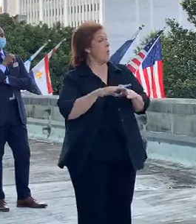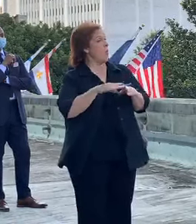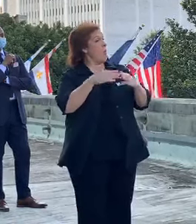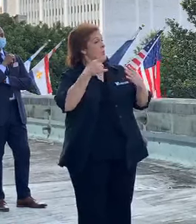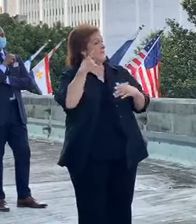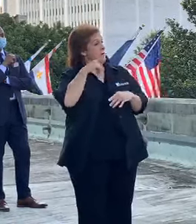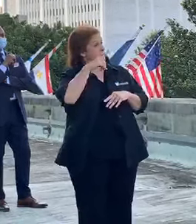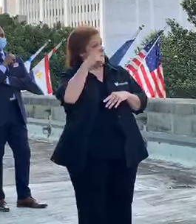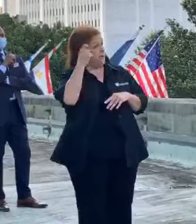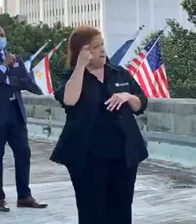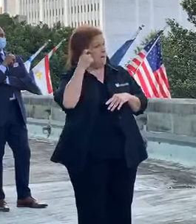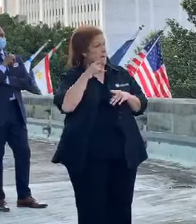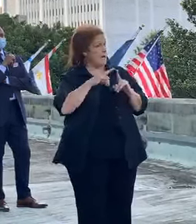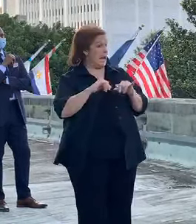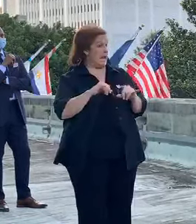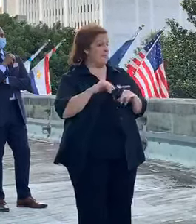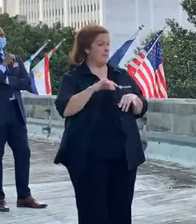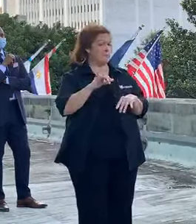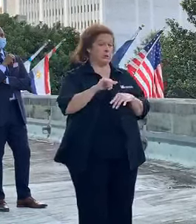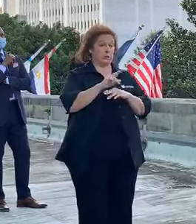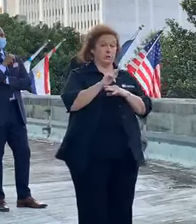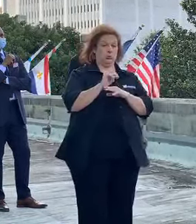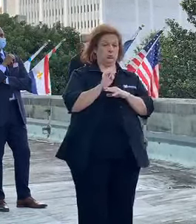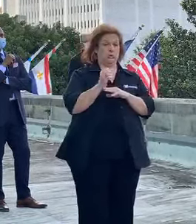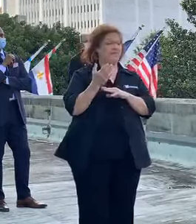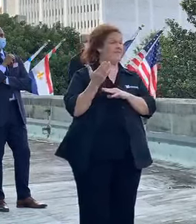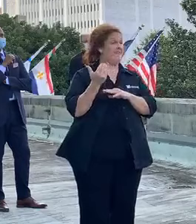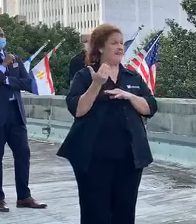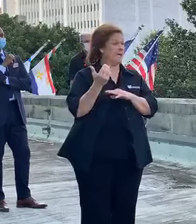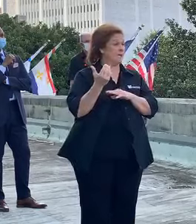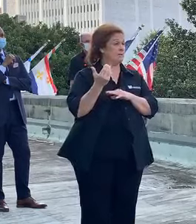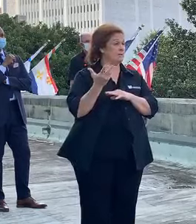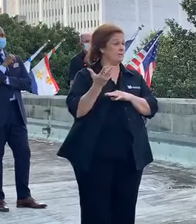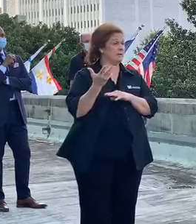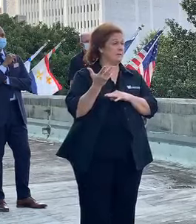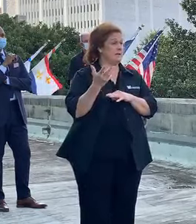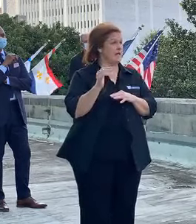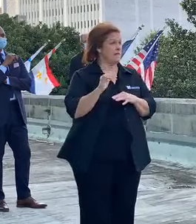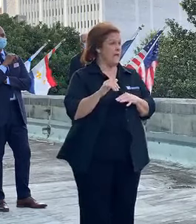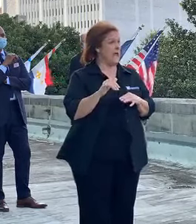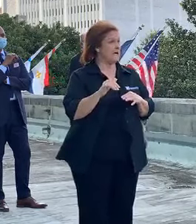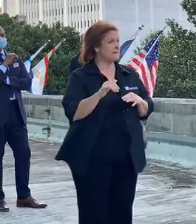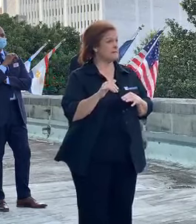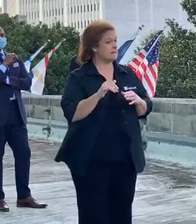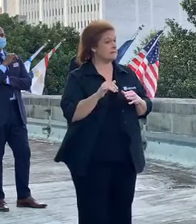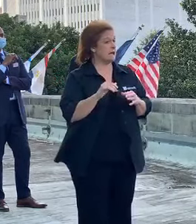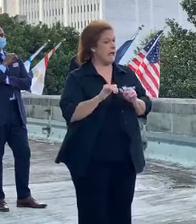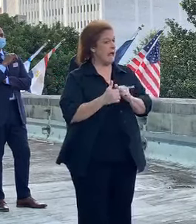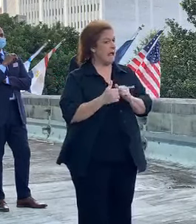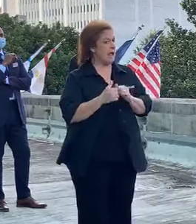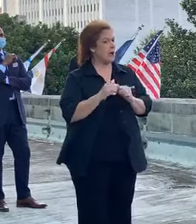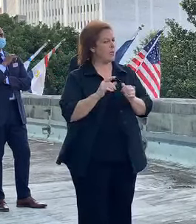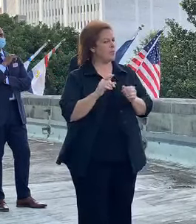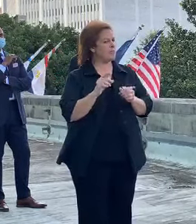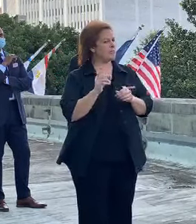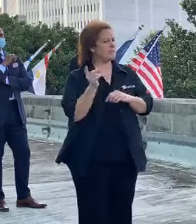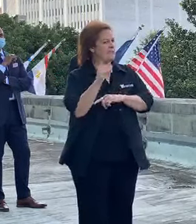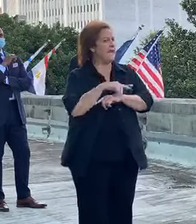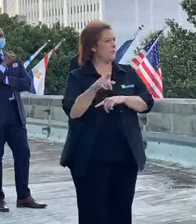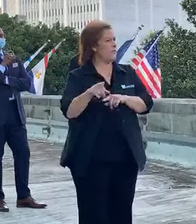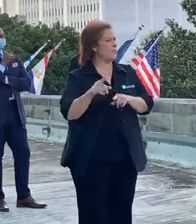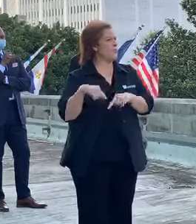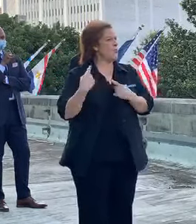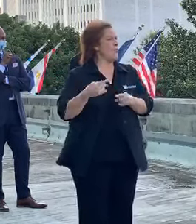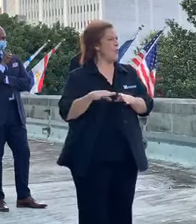that happens right around June the 15th. And that's consistent with just previous years. But NORD,